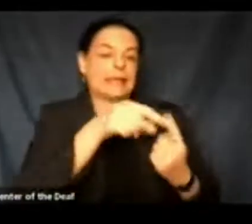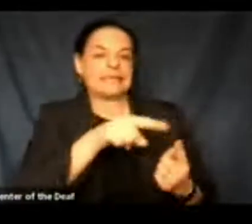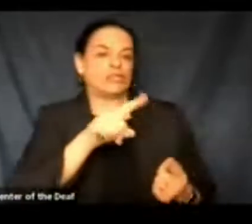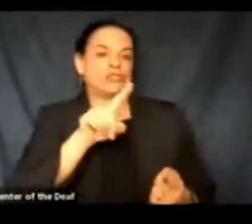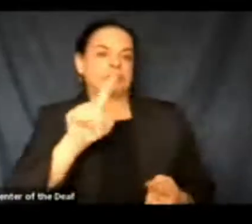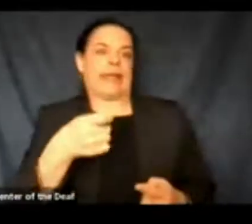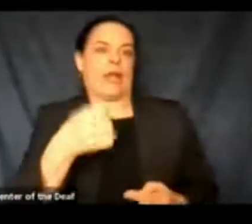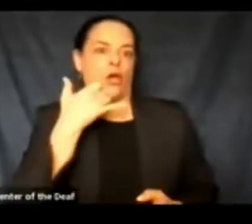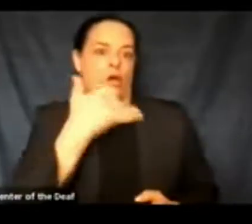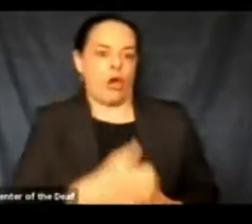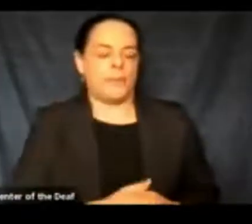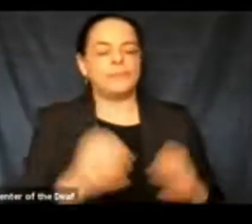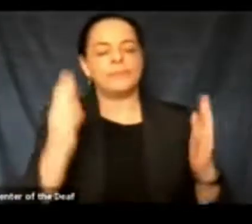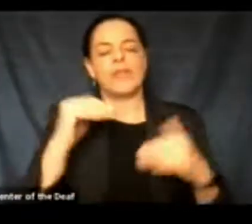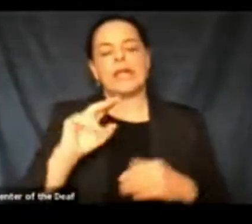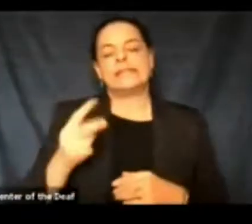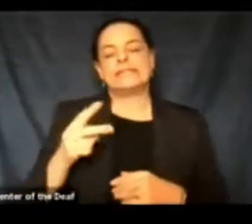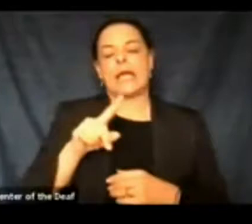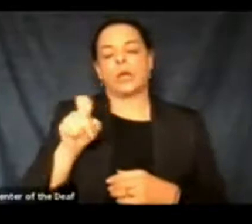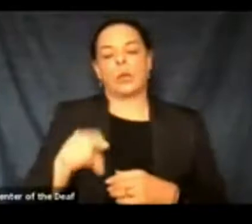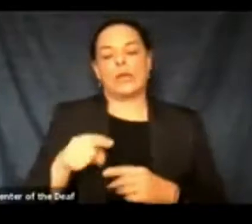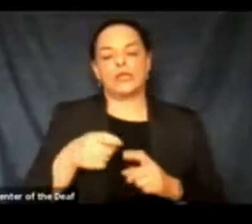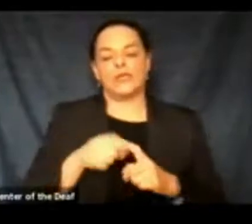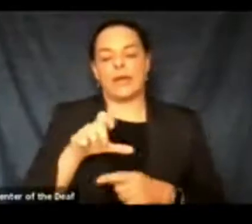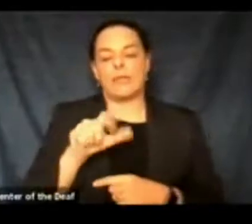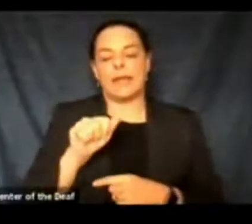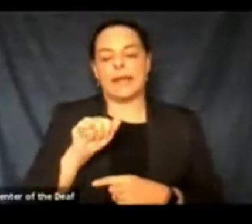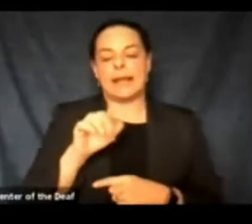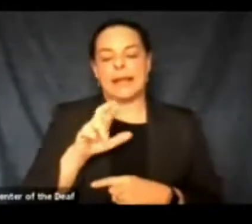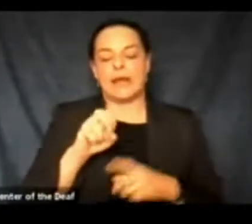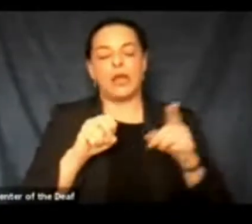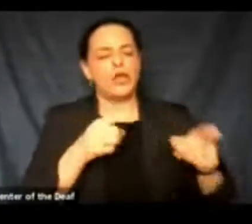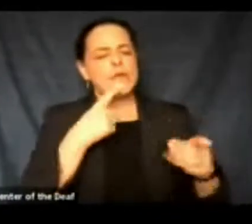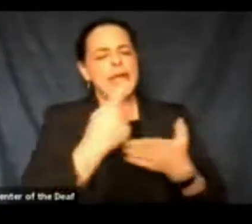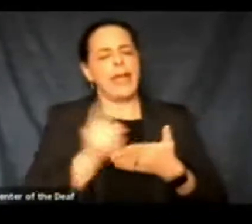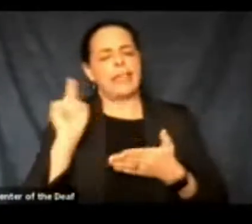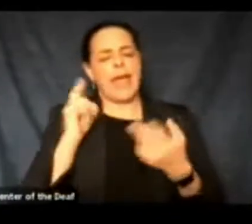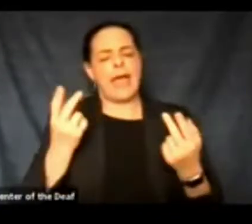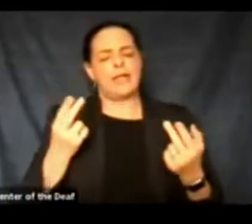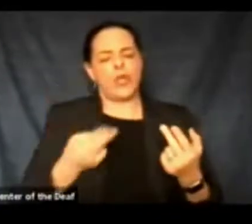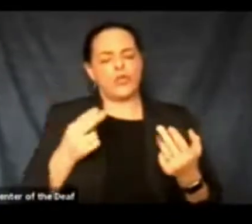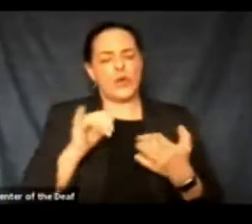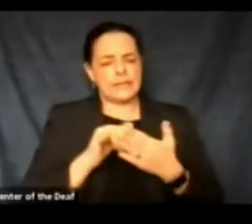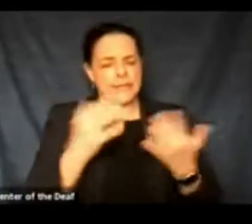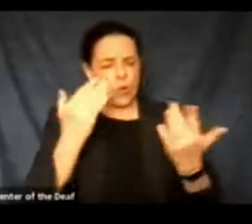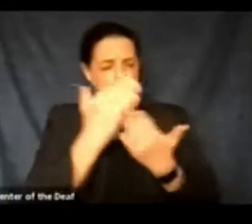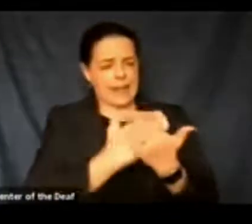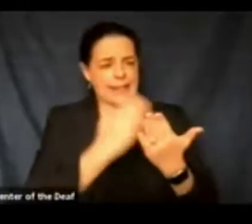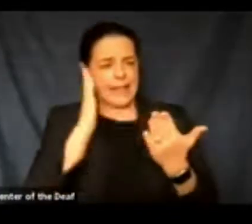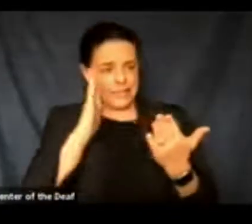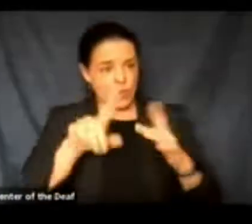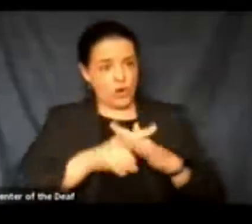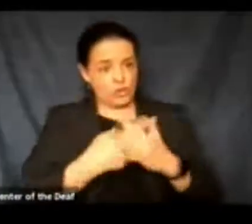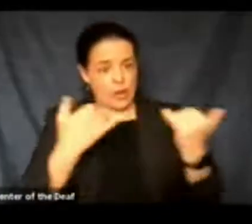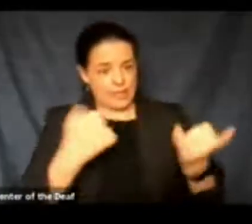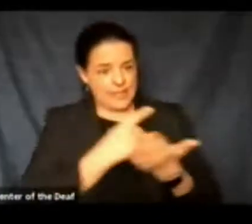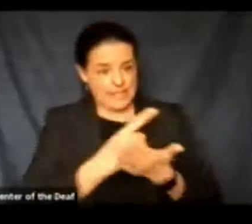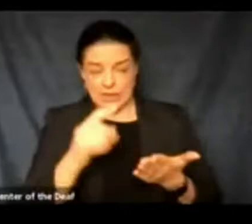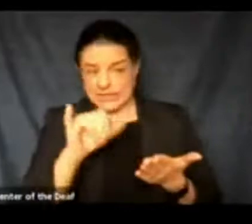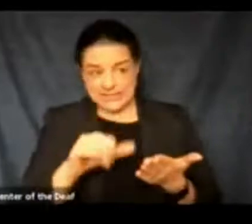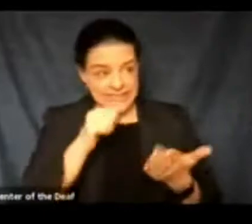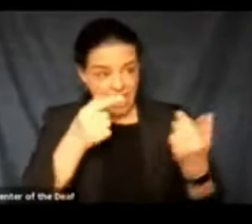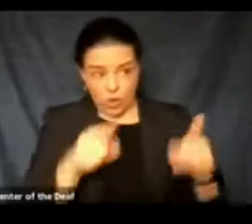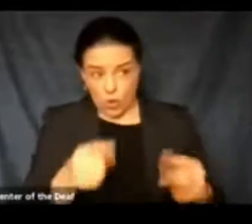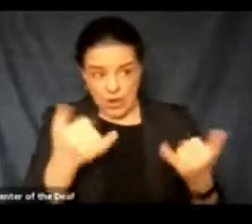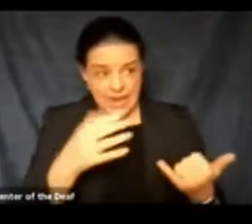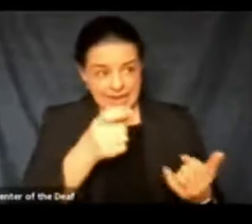then another question from Claire with WUOT. You said last Thursday a wait list would roll out this week. Is that no longer the case? And can you provide a new